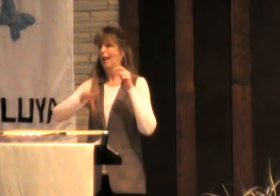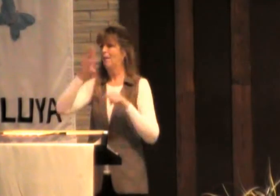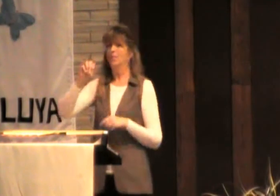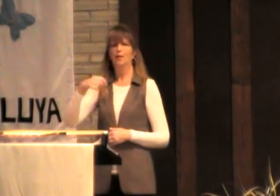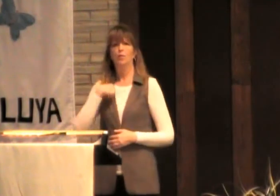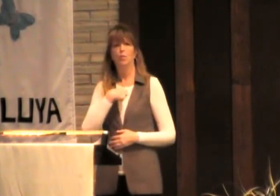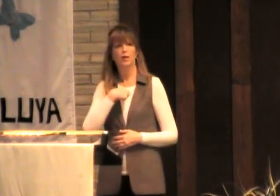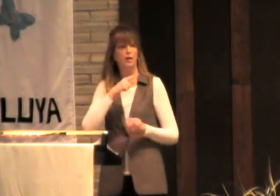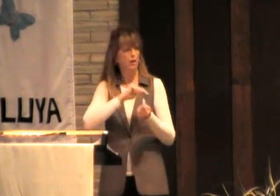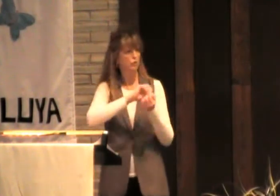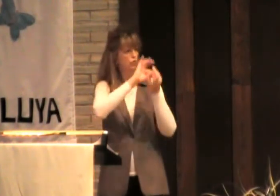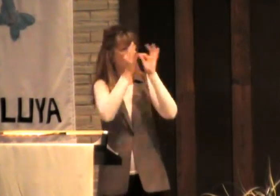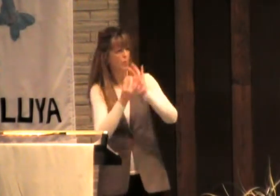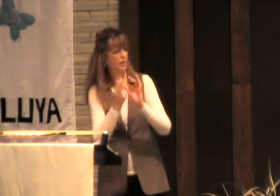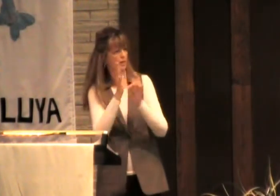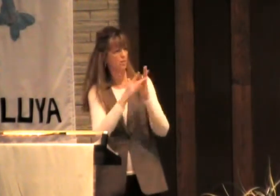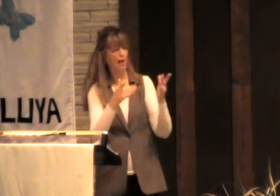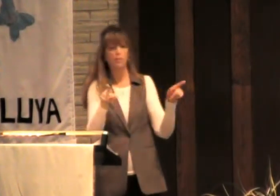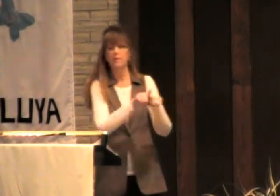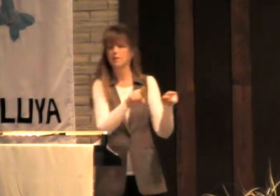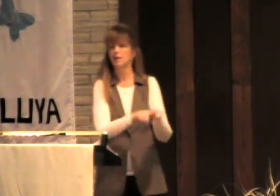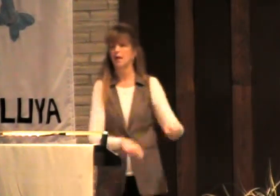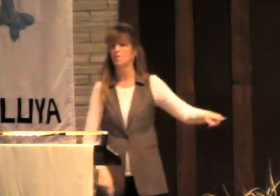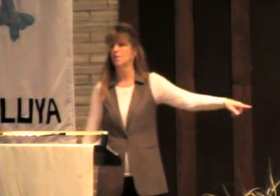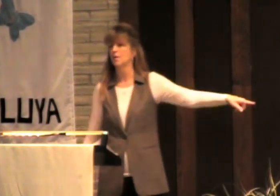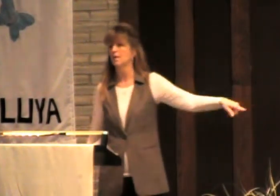impossible. It can't be.